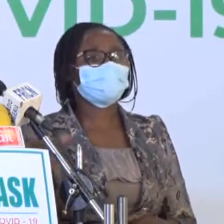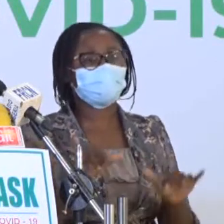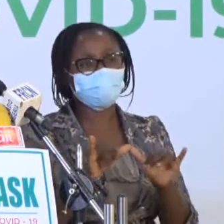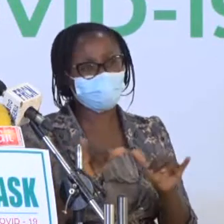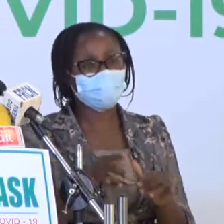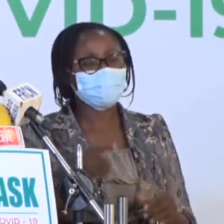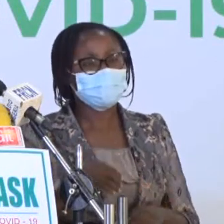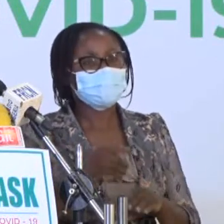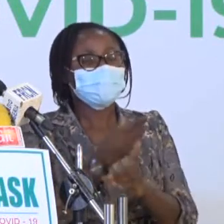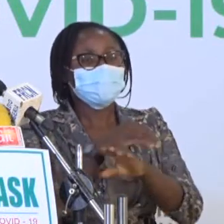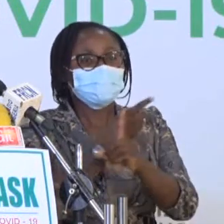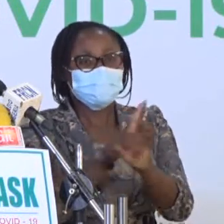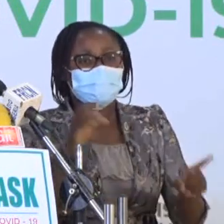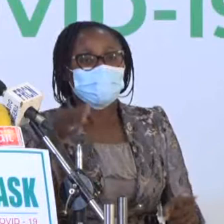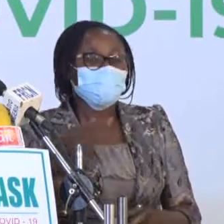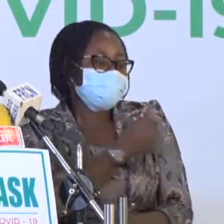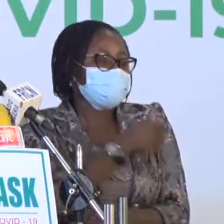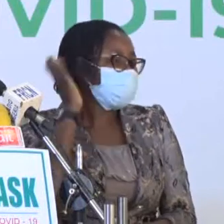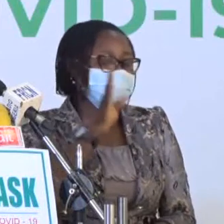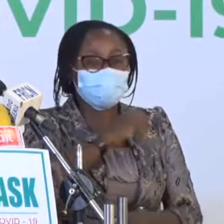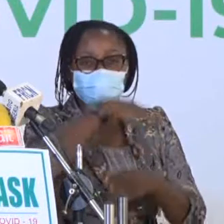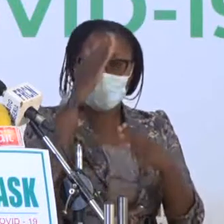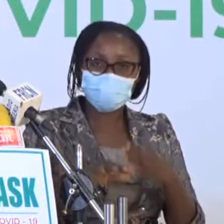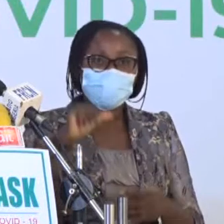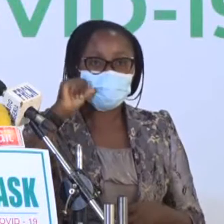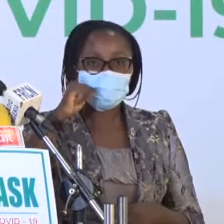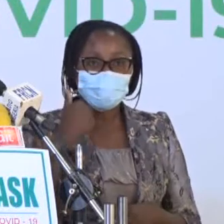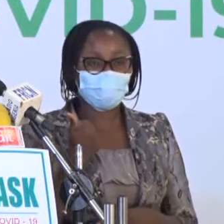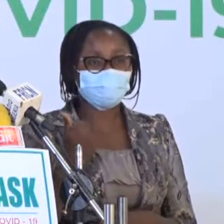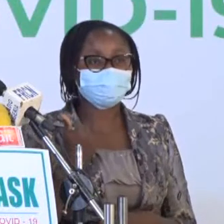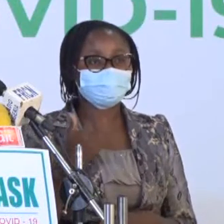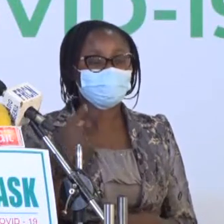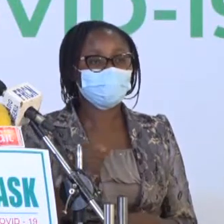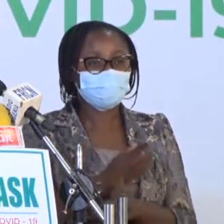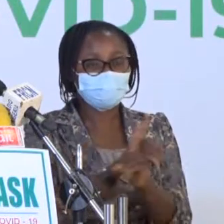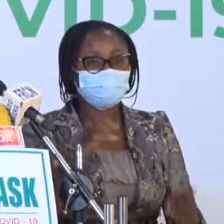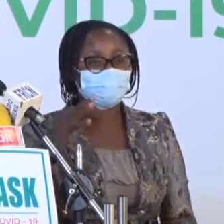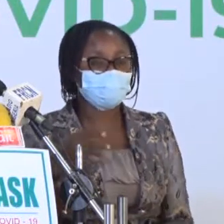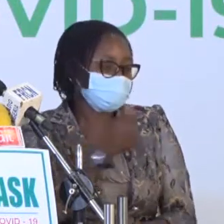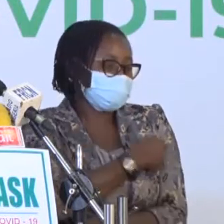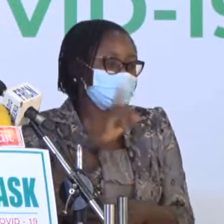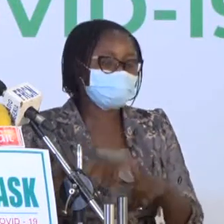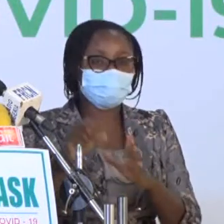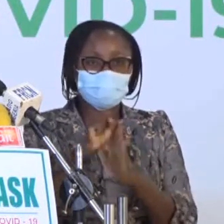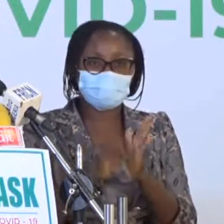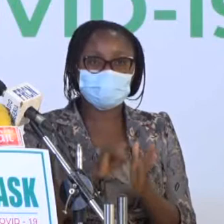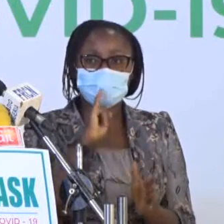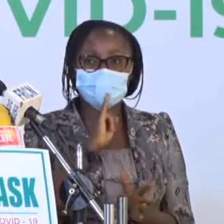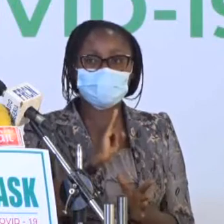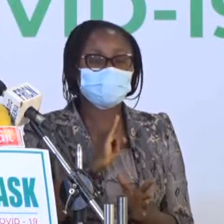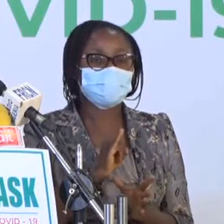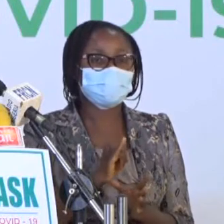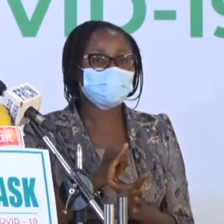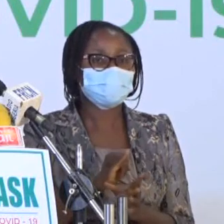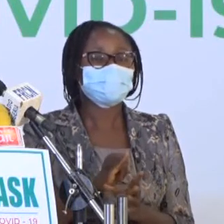COVID-19 vaccines have been deployed and states will start receiving them today. Shuaib disclosed this at the national briefing of